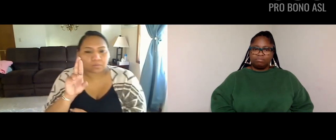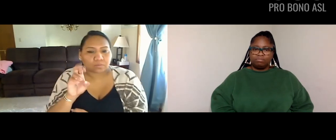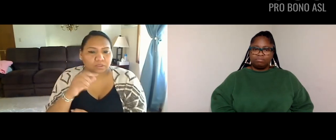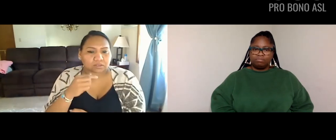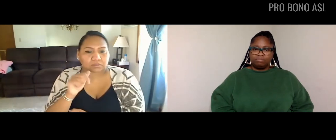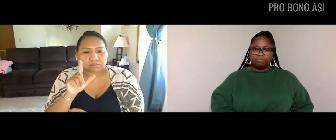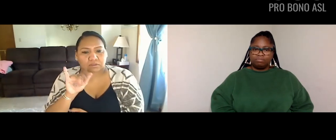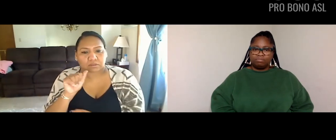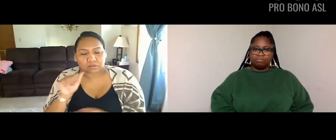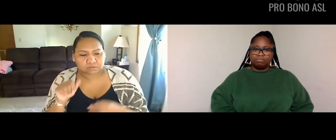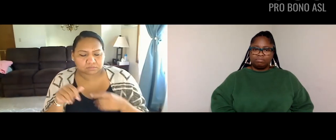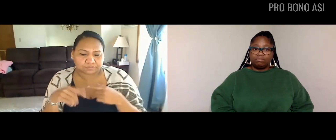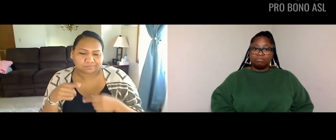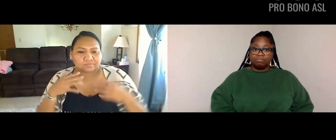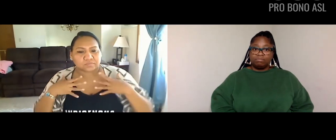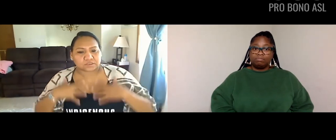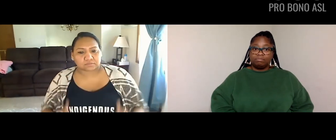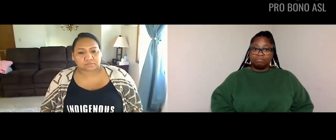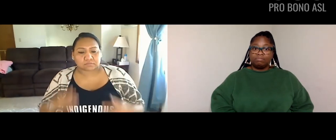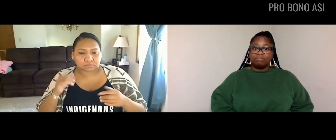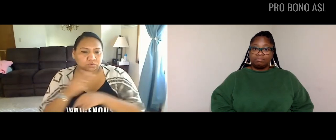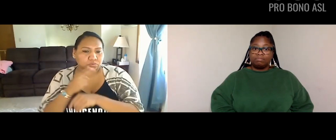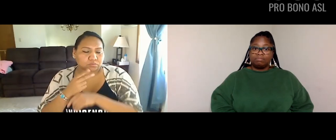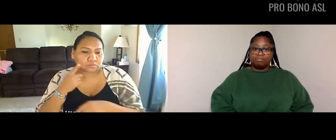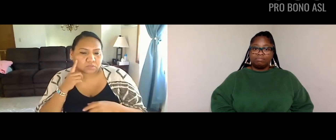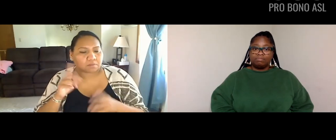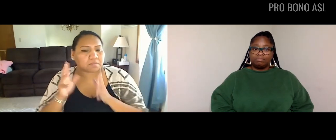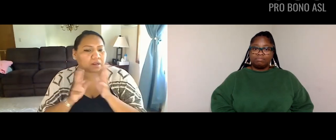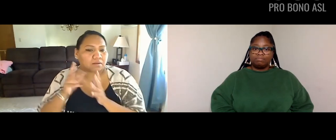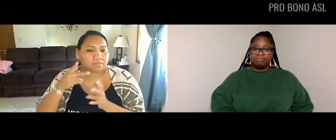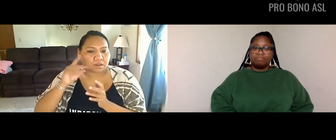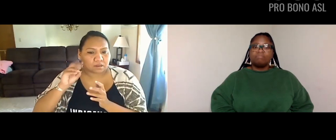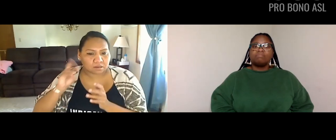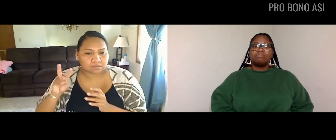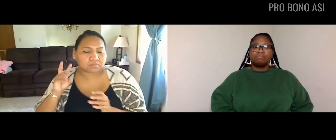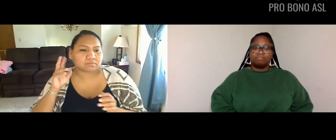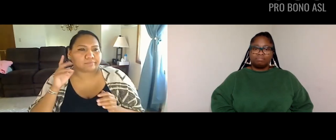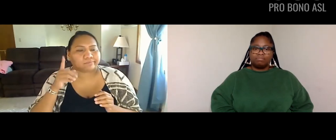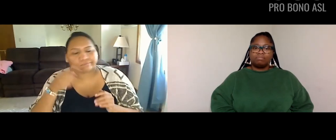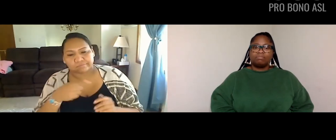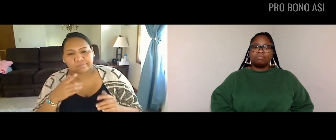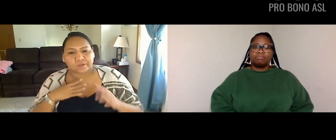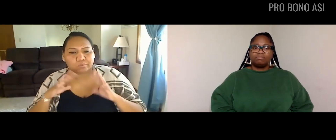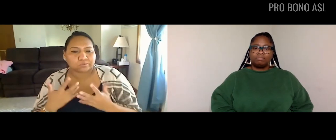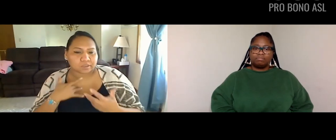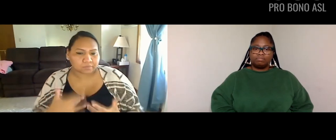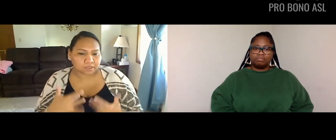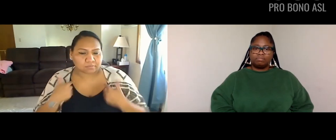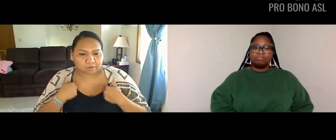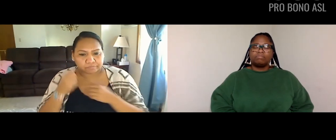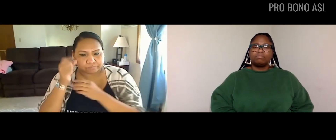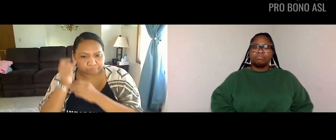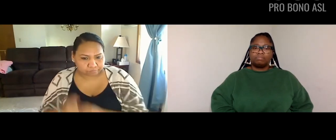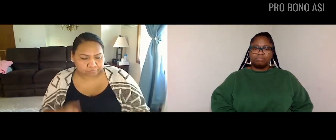It was one of our oldest crafts. We make jewelry, regalia, different clothes that we use